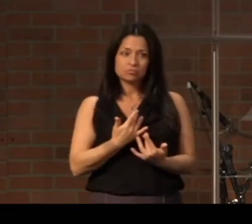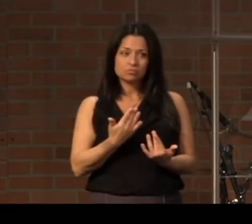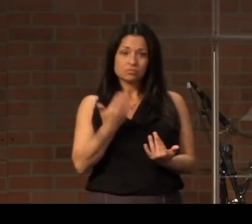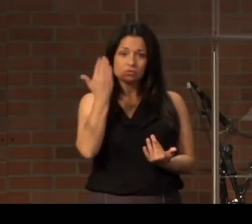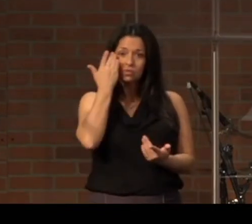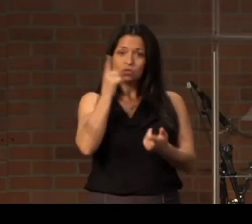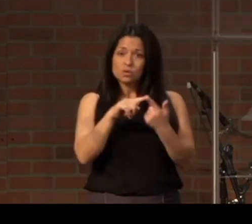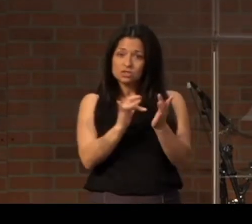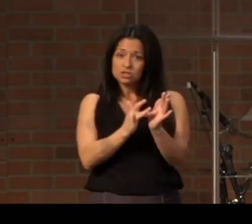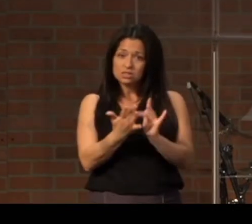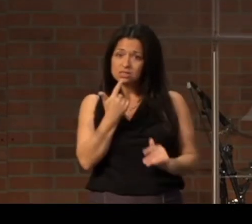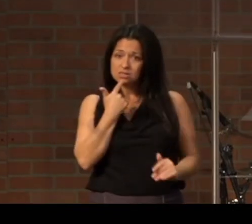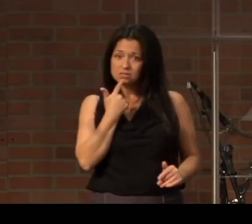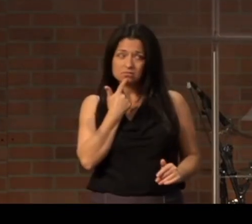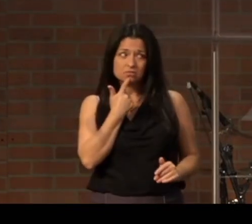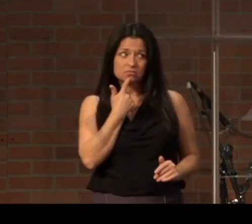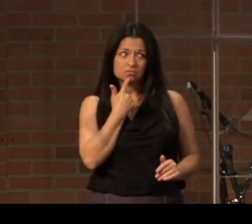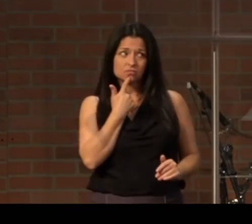Jesus did?